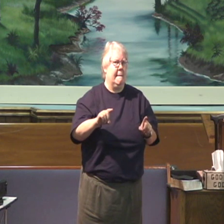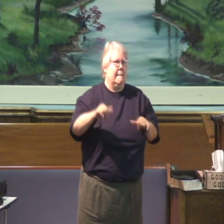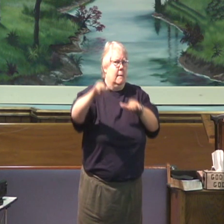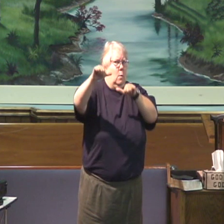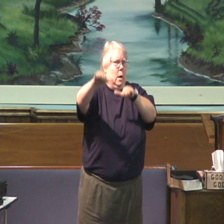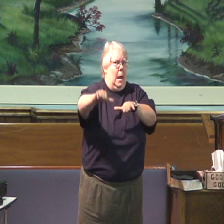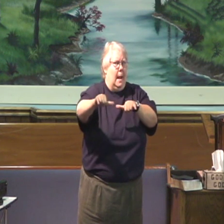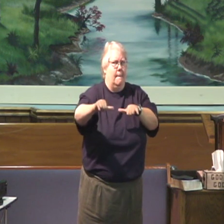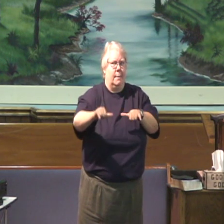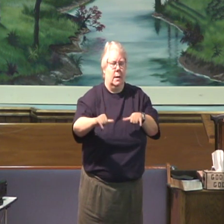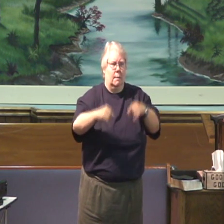Okay.